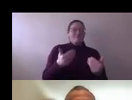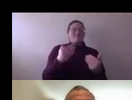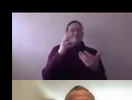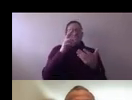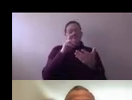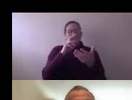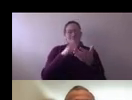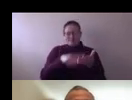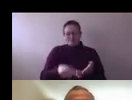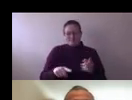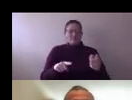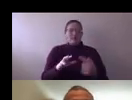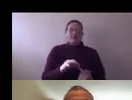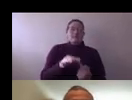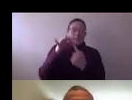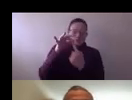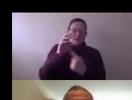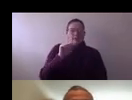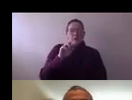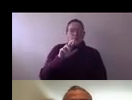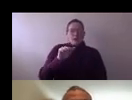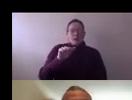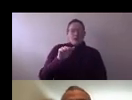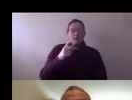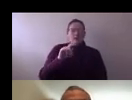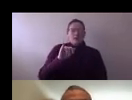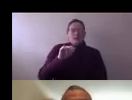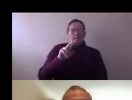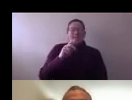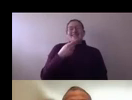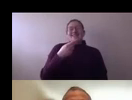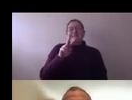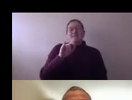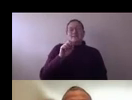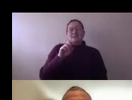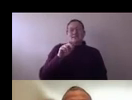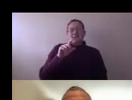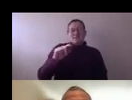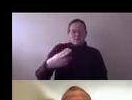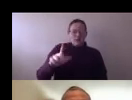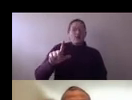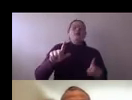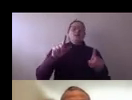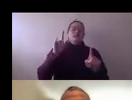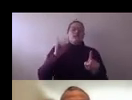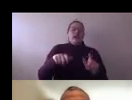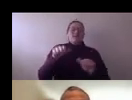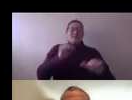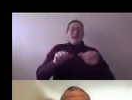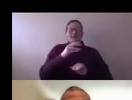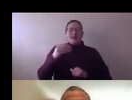into, especially Mara Vistadel's recent book on The Scientist and the Spy. true story of China, the FBI, and